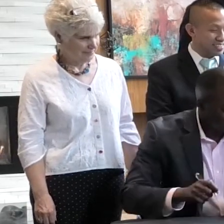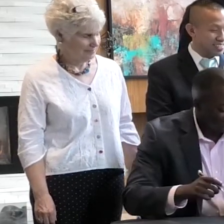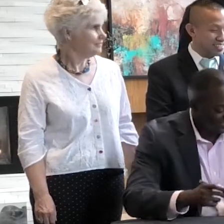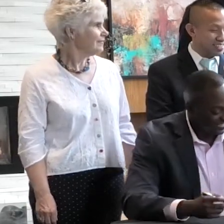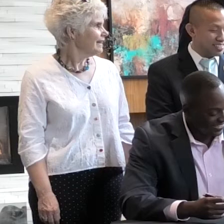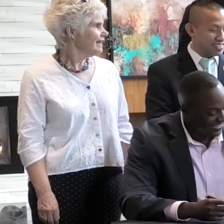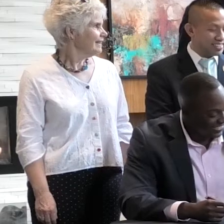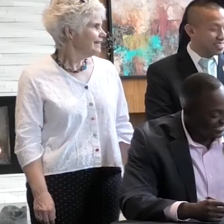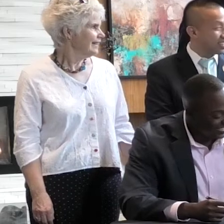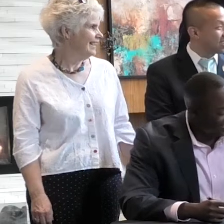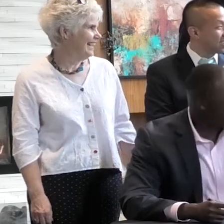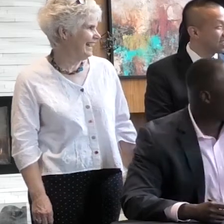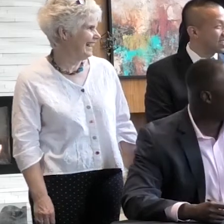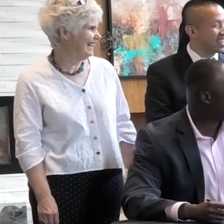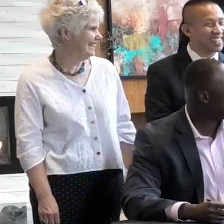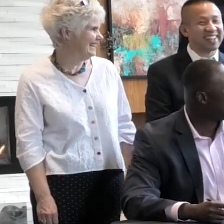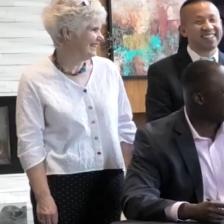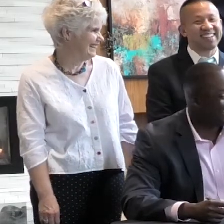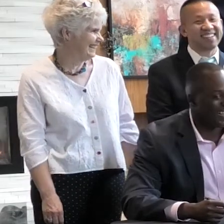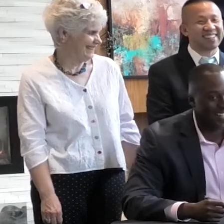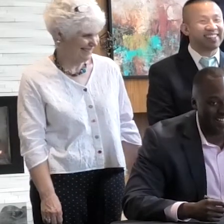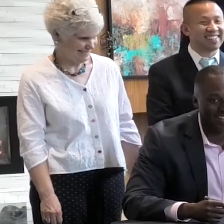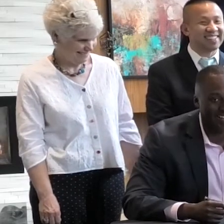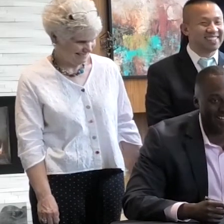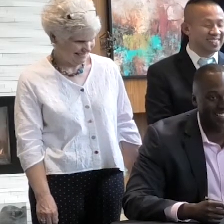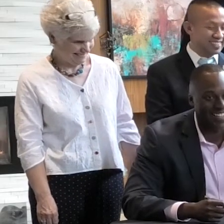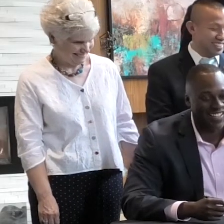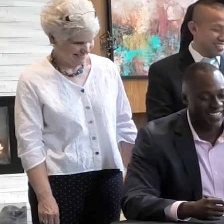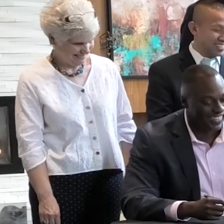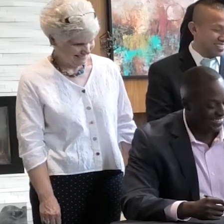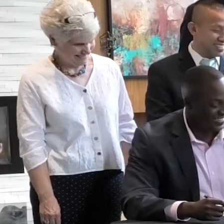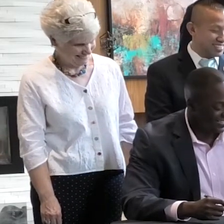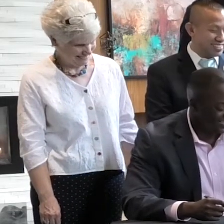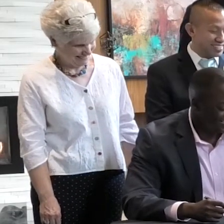Something happened to your rhythm there, guys. That's